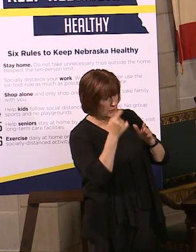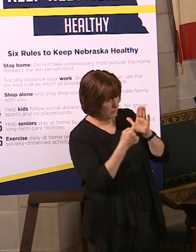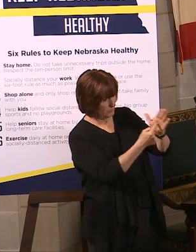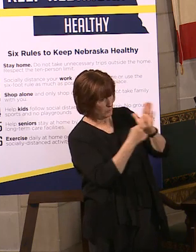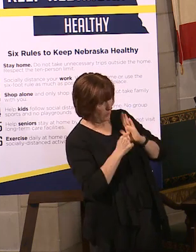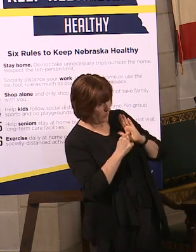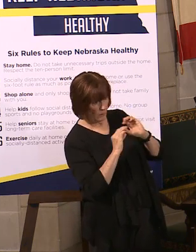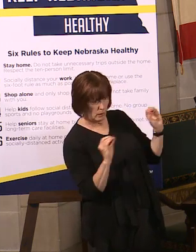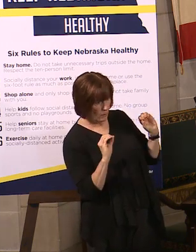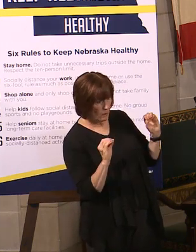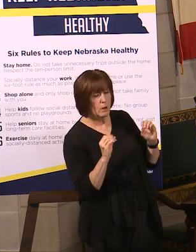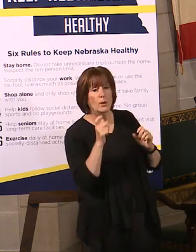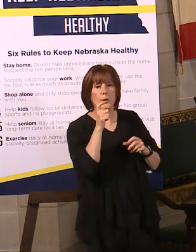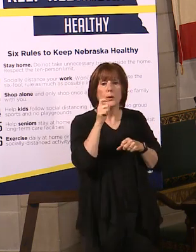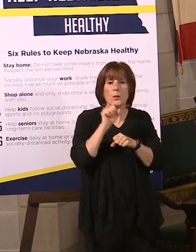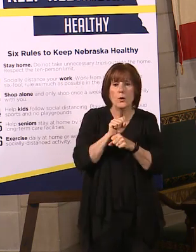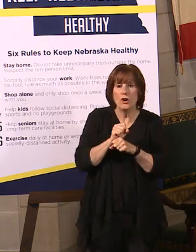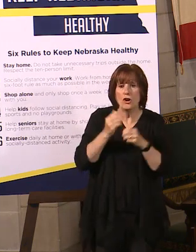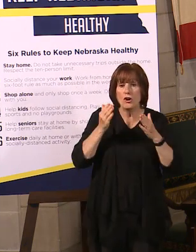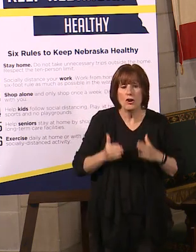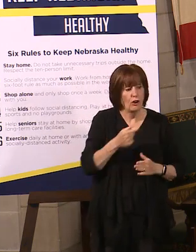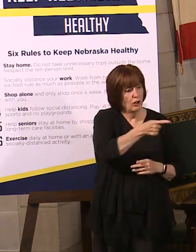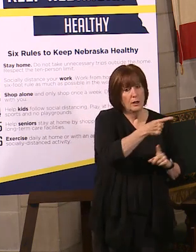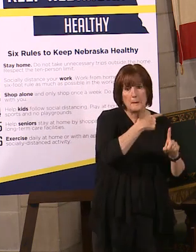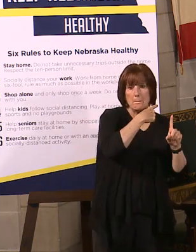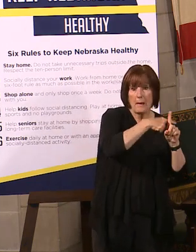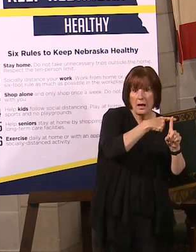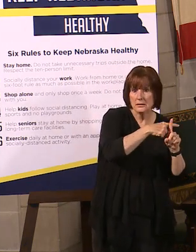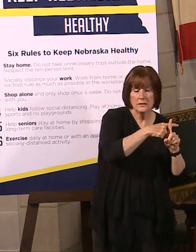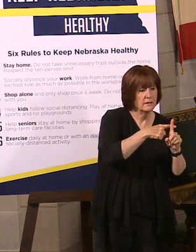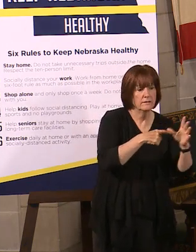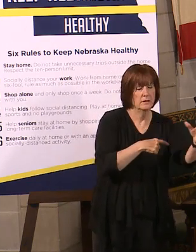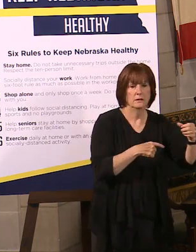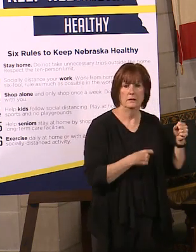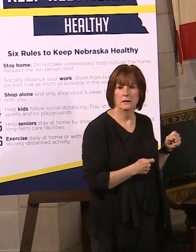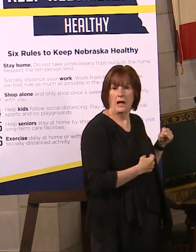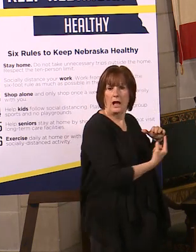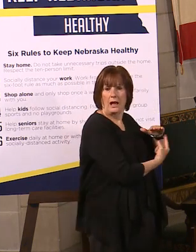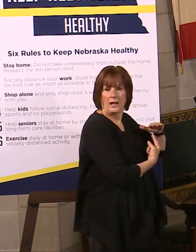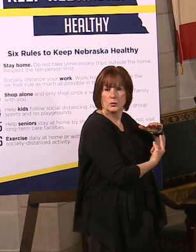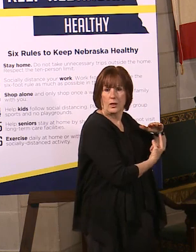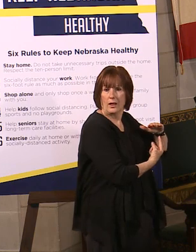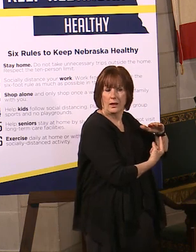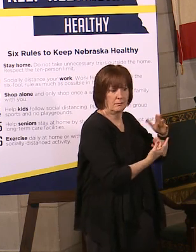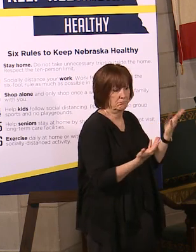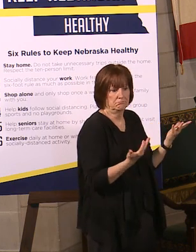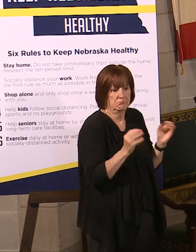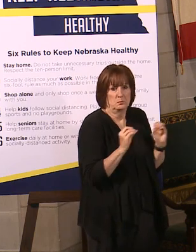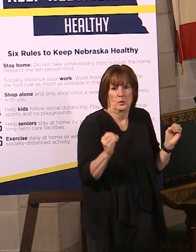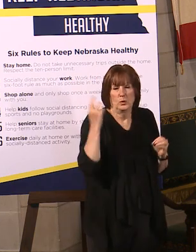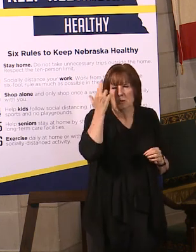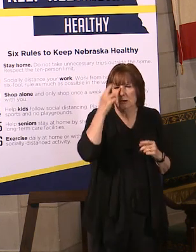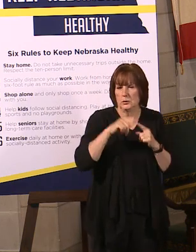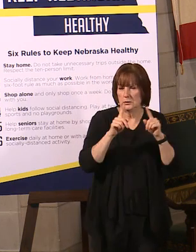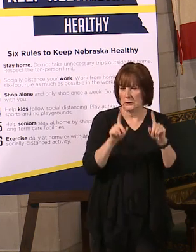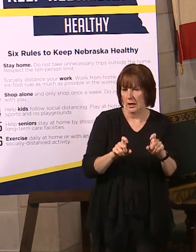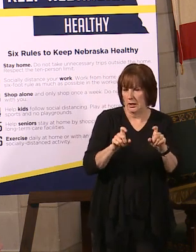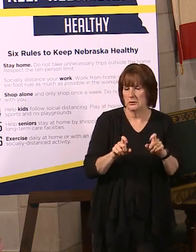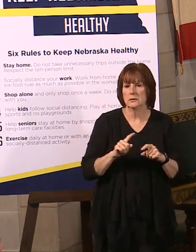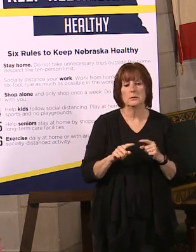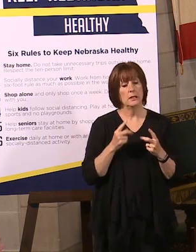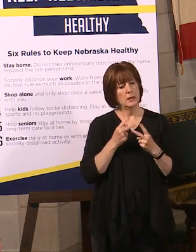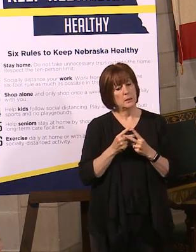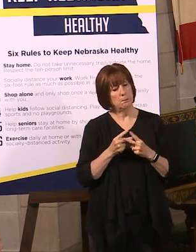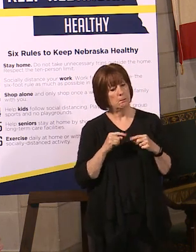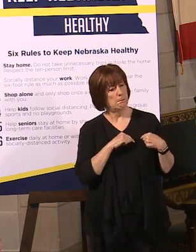correctional workers that have been tested positive have been kept isolated from our inmates, there hasn't been a reason to test somebody. But the inmates will be